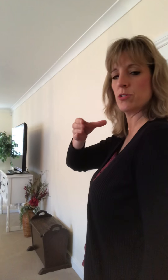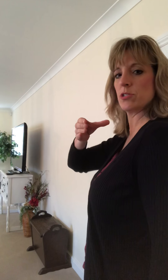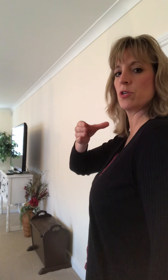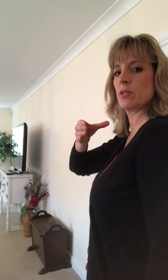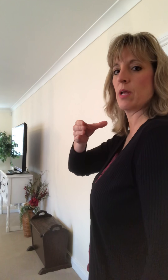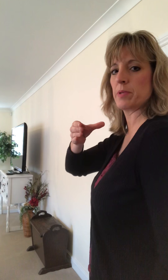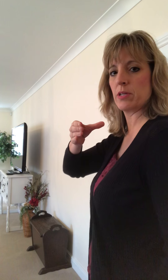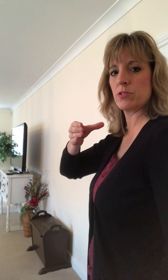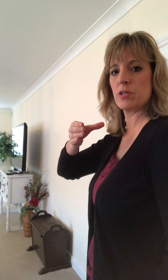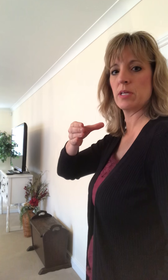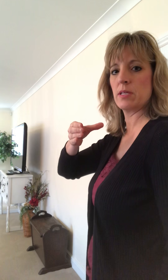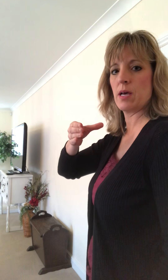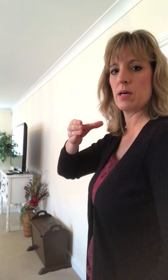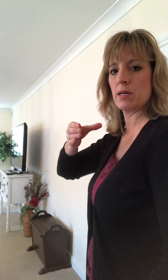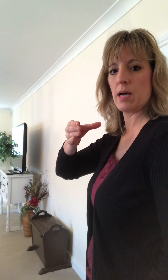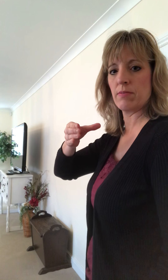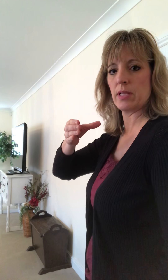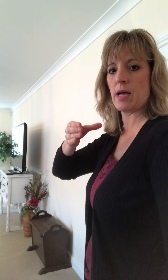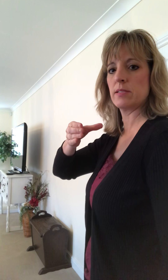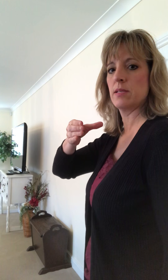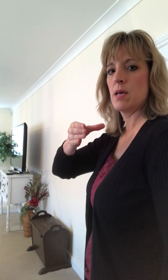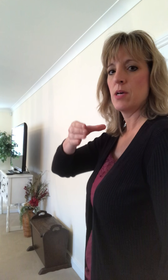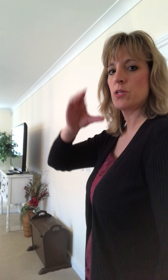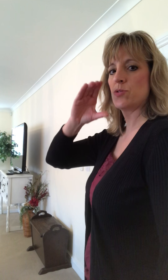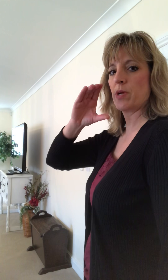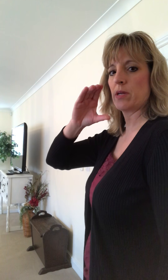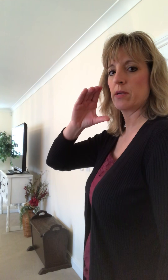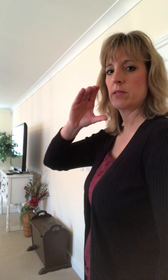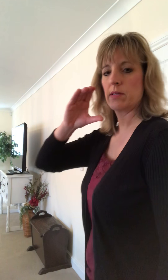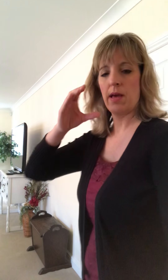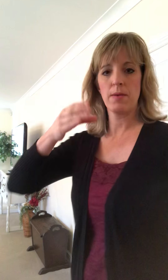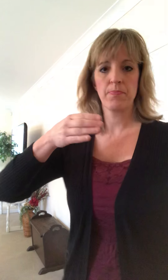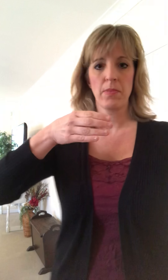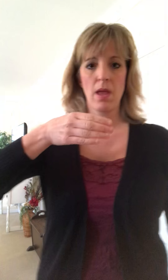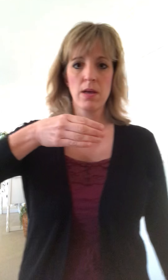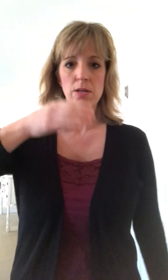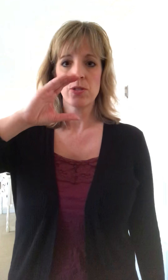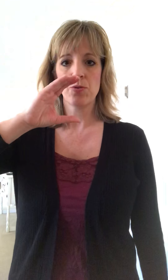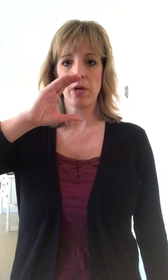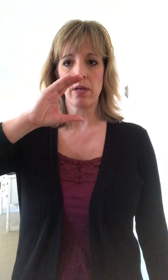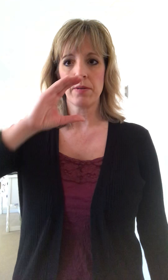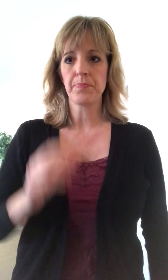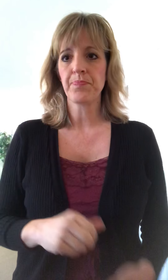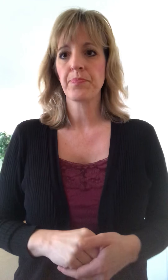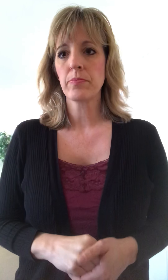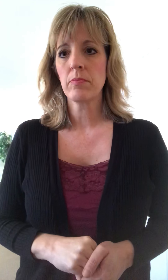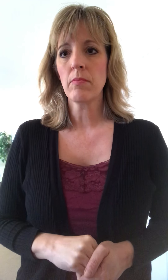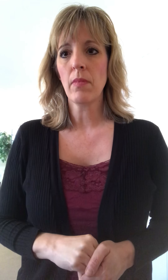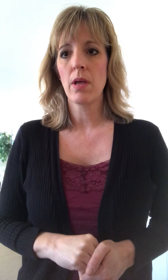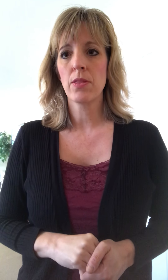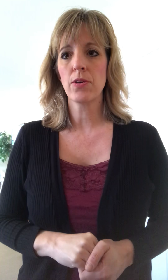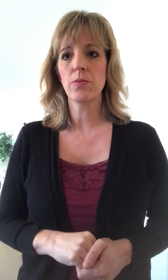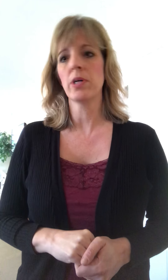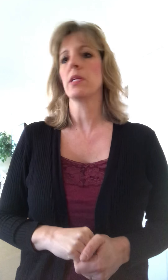just turn it up like you're drinking out of a glass. Drink, okay? Drink. Third one